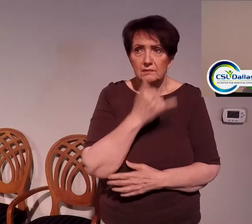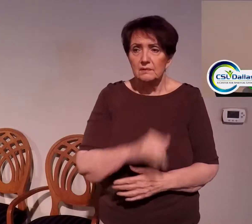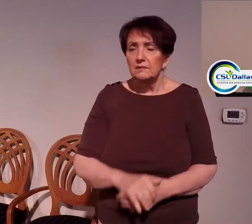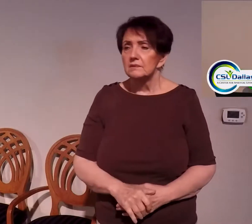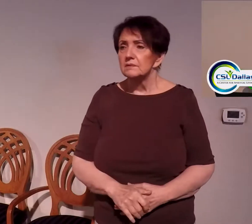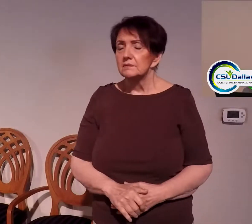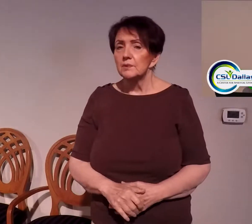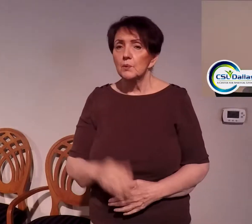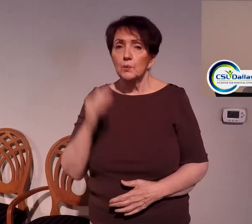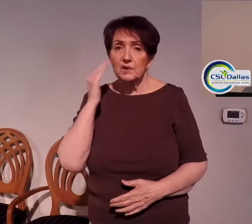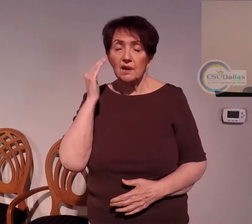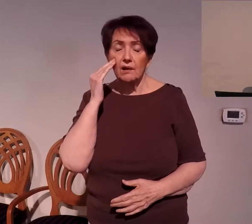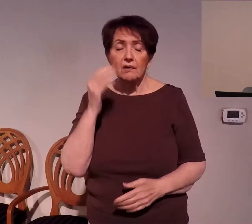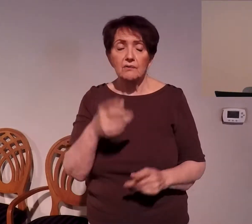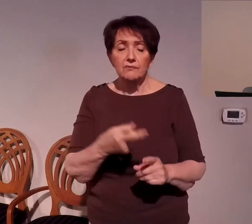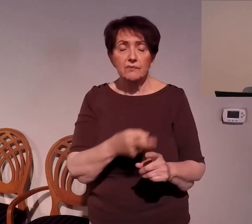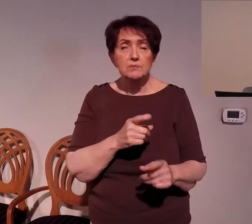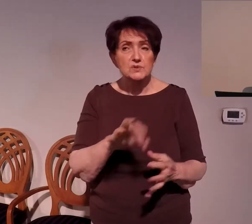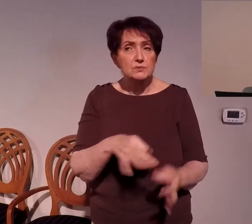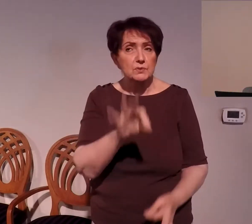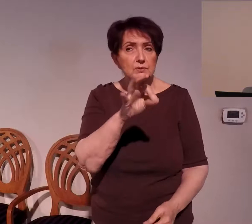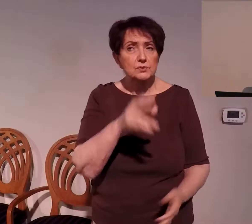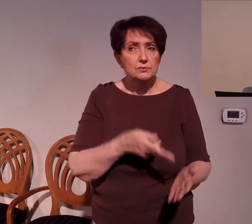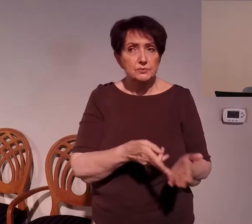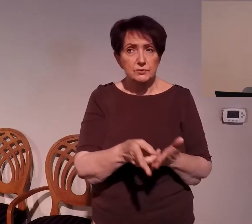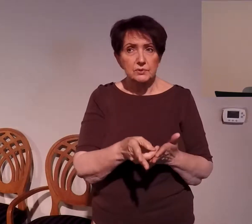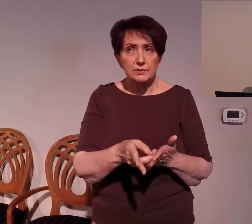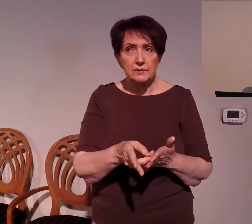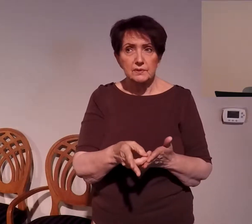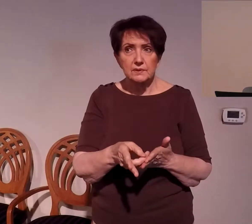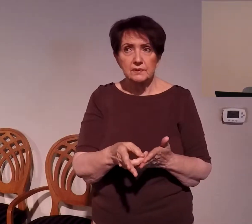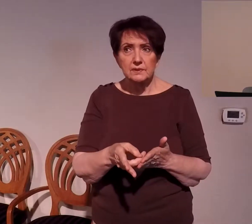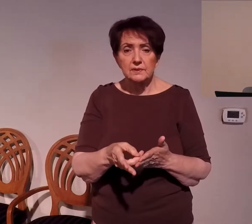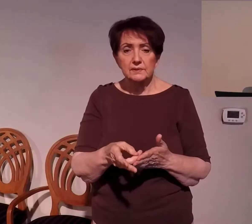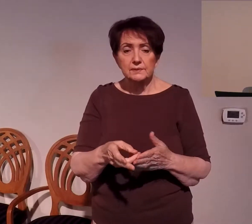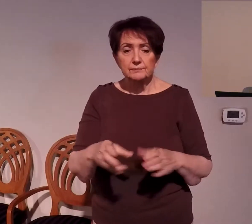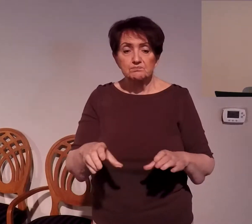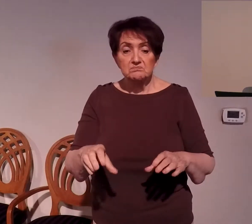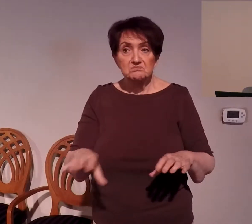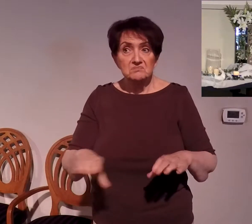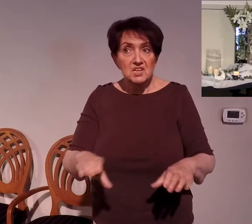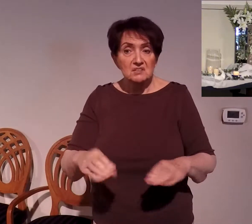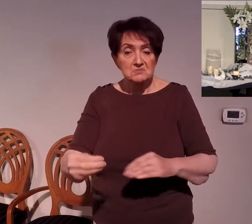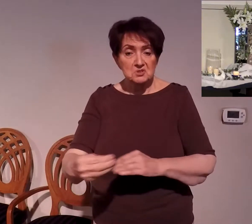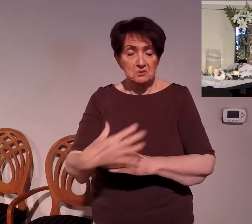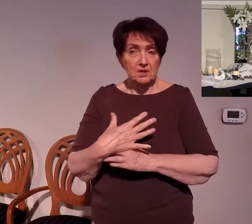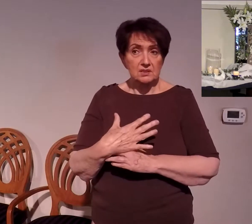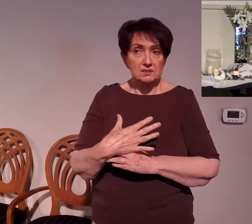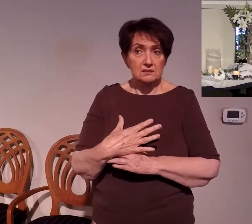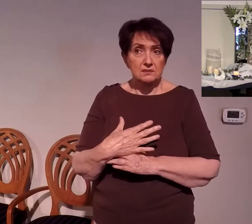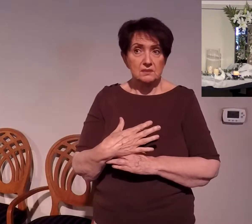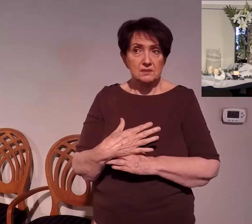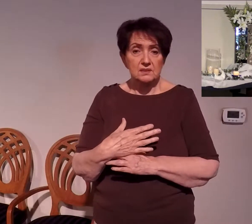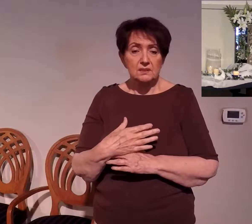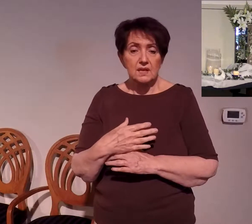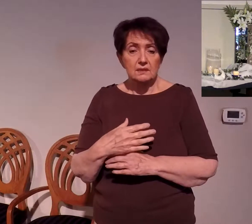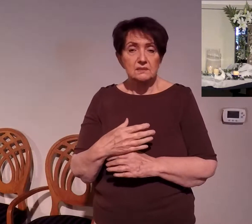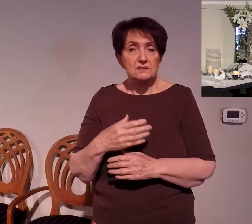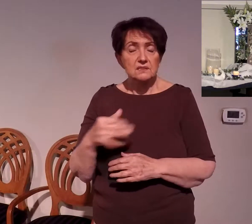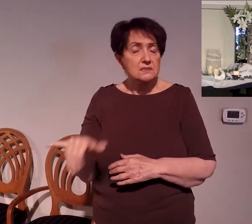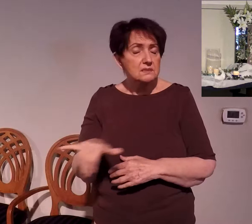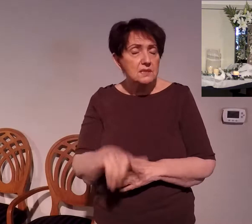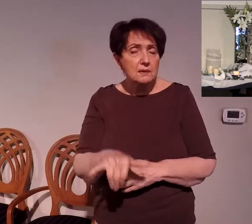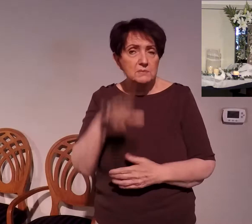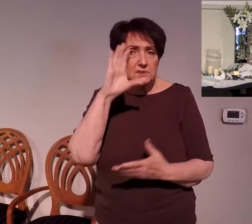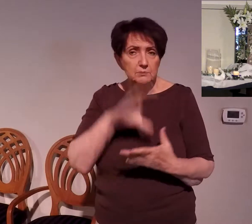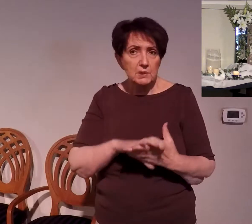What we know from our spiritual truth is that it is done unto us not only as we believe, but it is done unto us